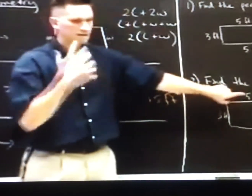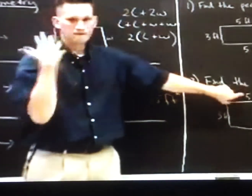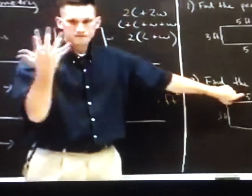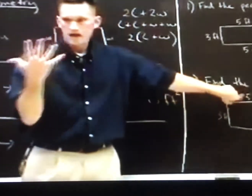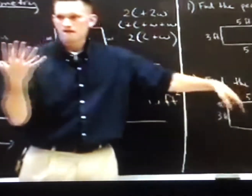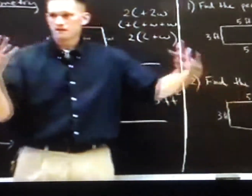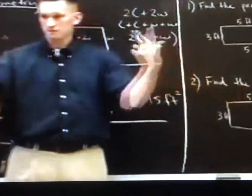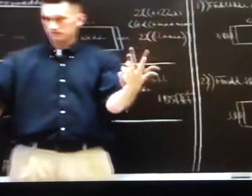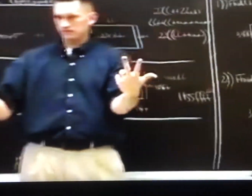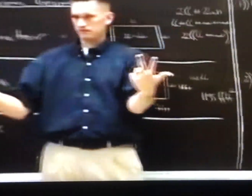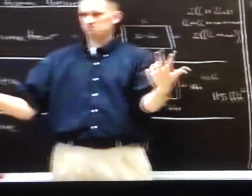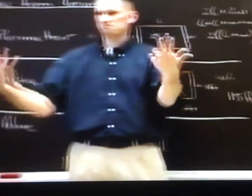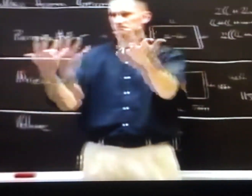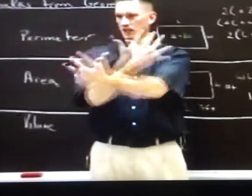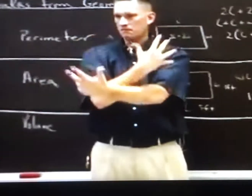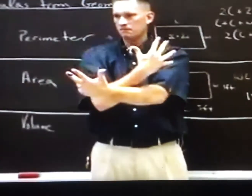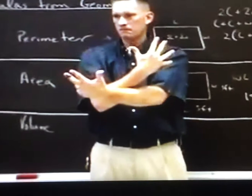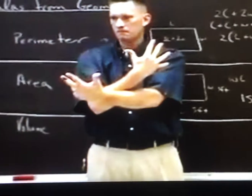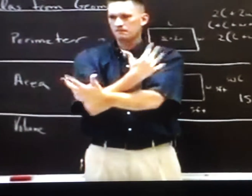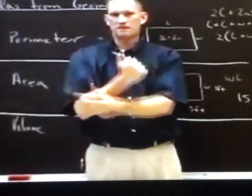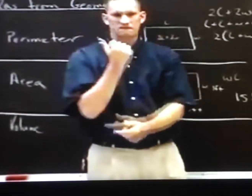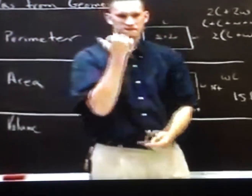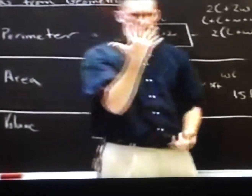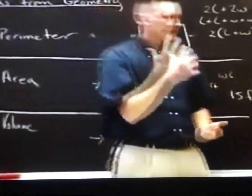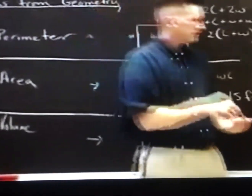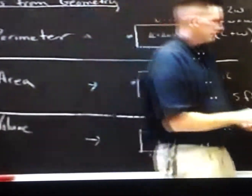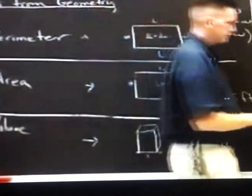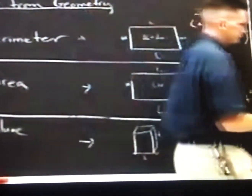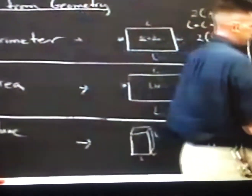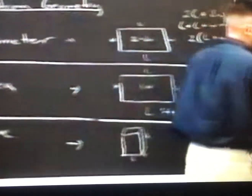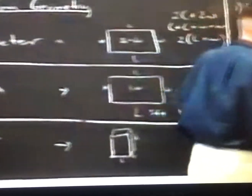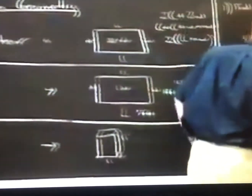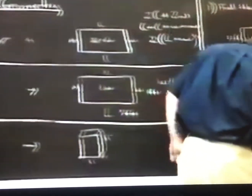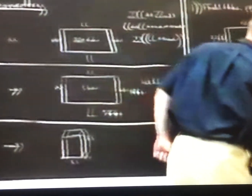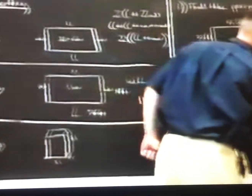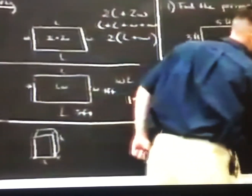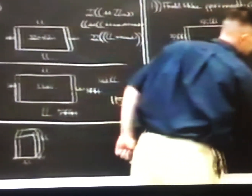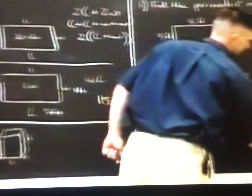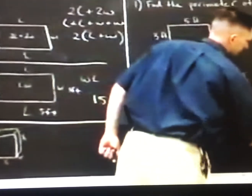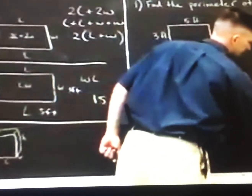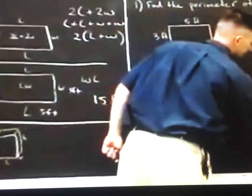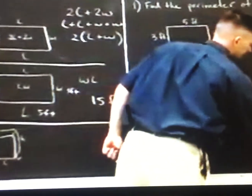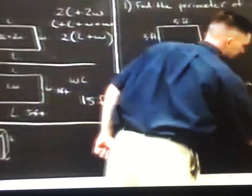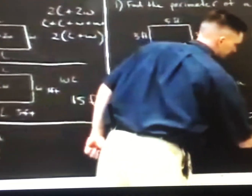3 feet by 5 feet. Multiply them together. You get 15.